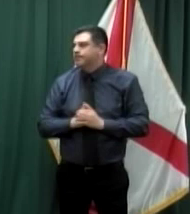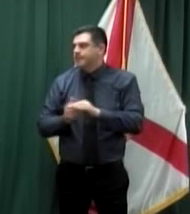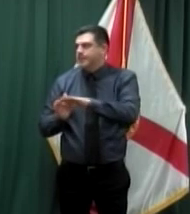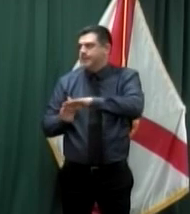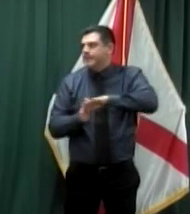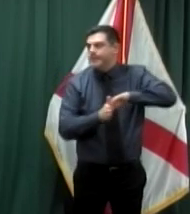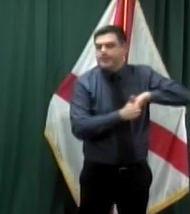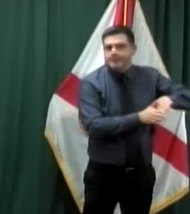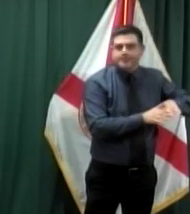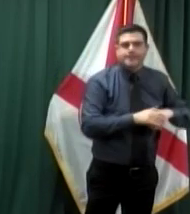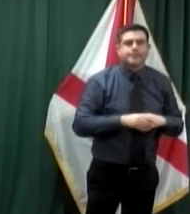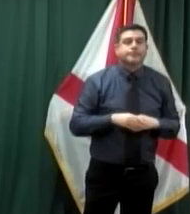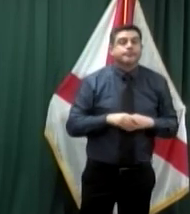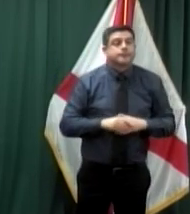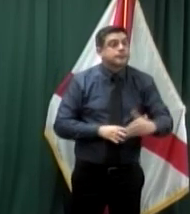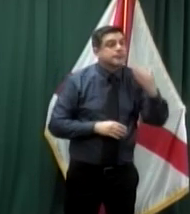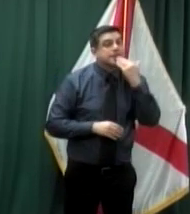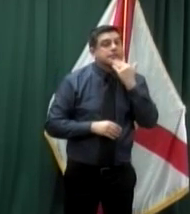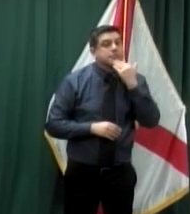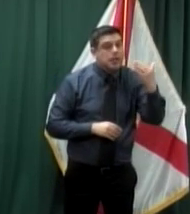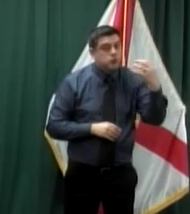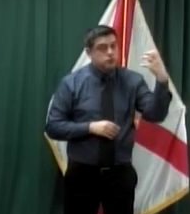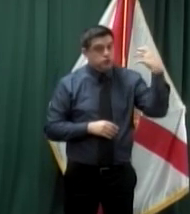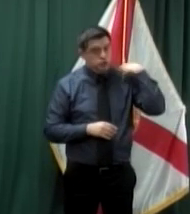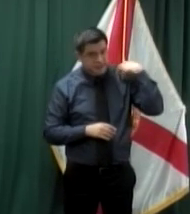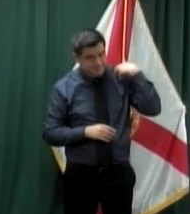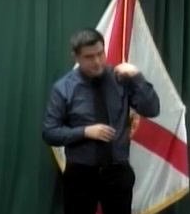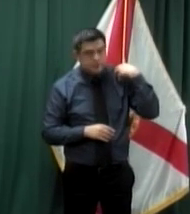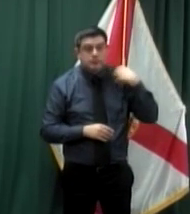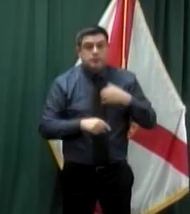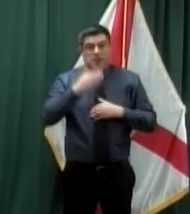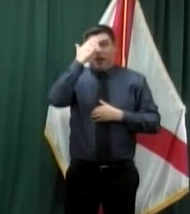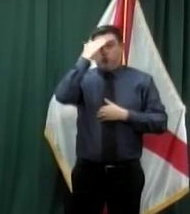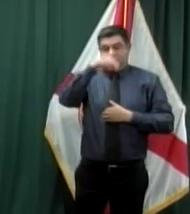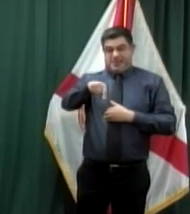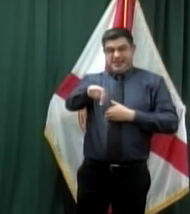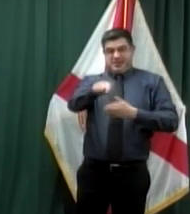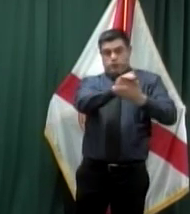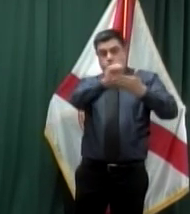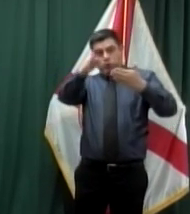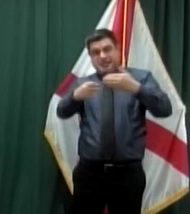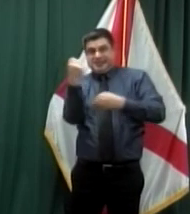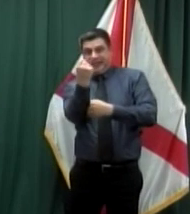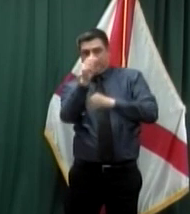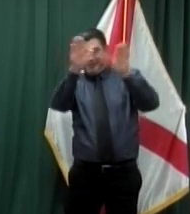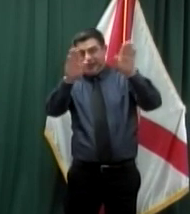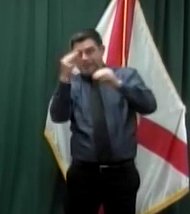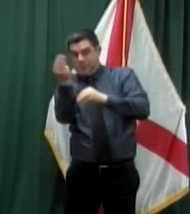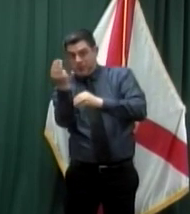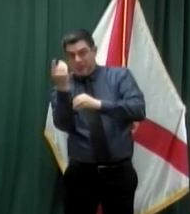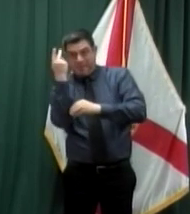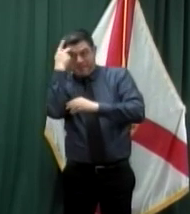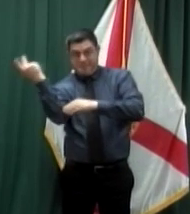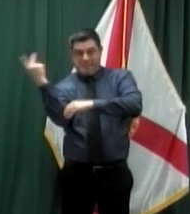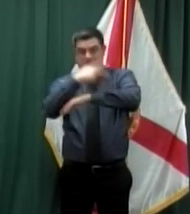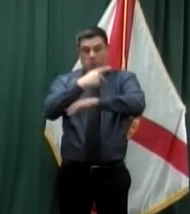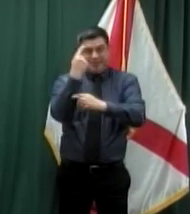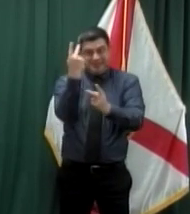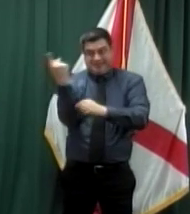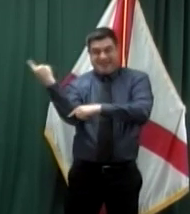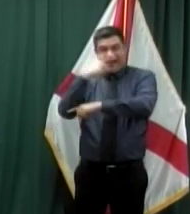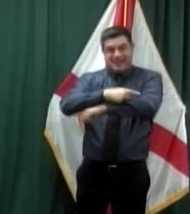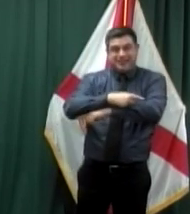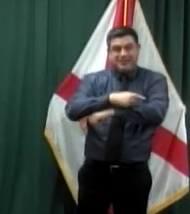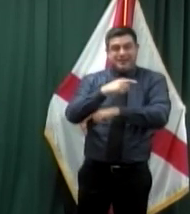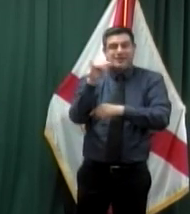Thank you, Chief. As we know, Memorial Day weekend's this weekend. It also coincides with National Safe Boating Week, so I'm here just to give a few